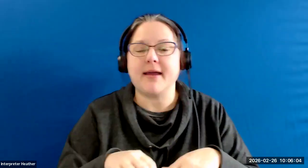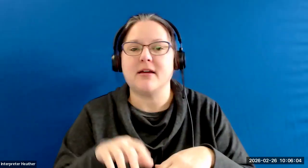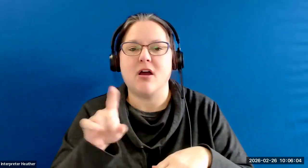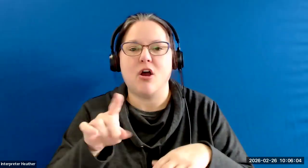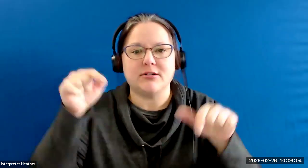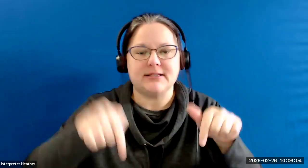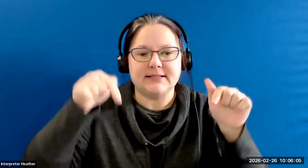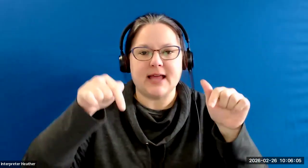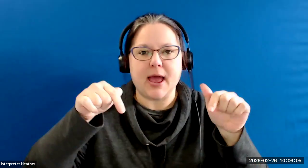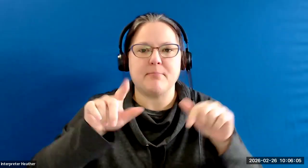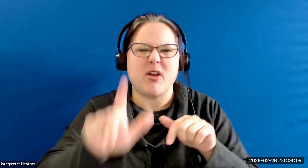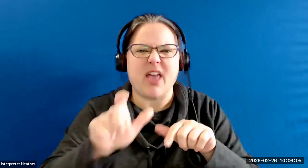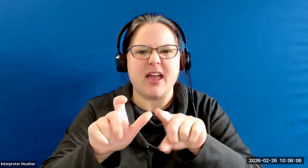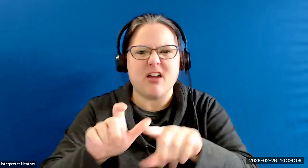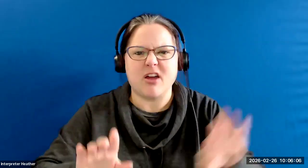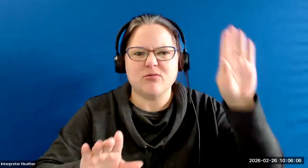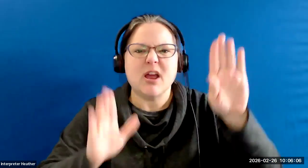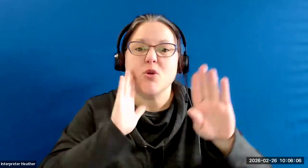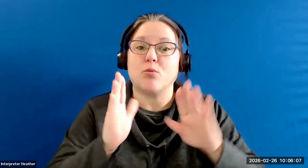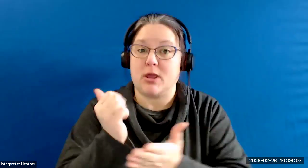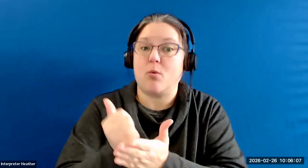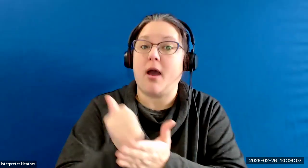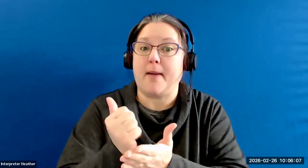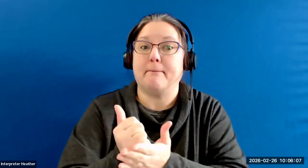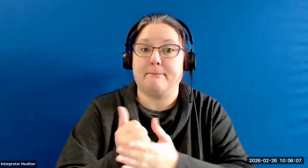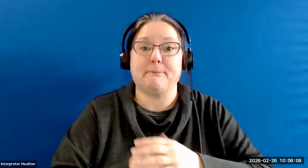the icon, and we'll call on you and see how we can help.